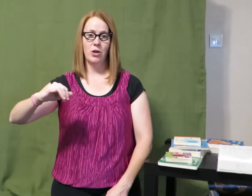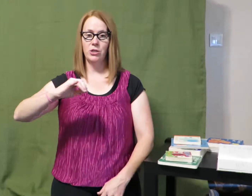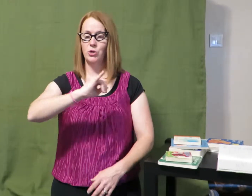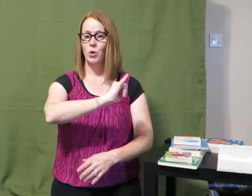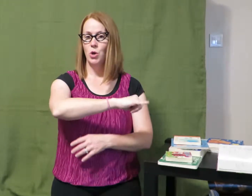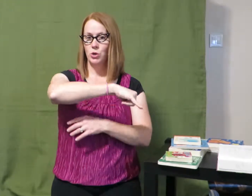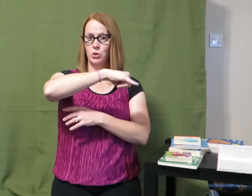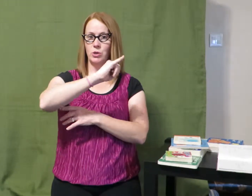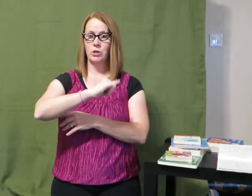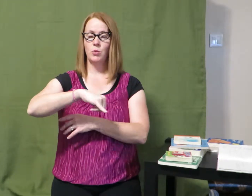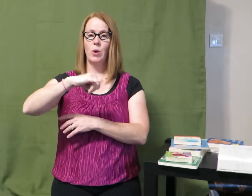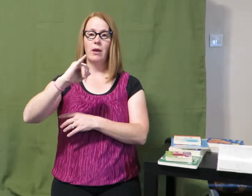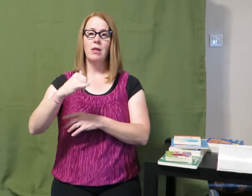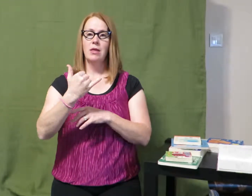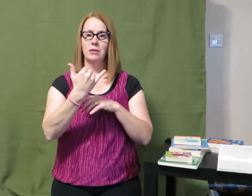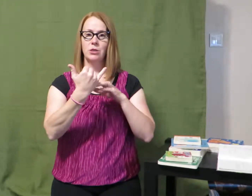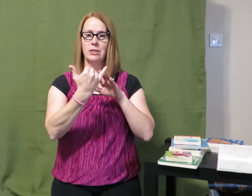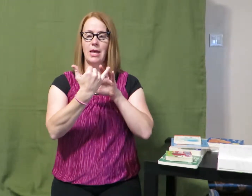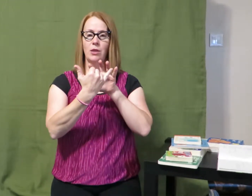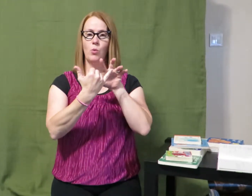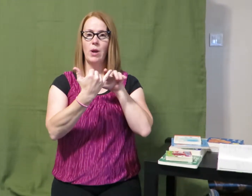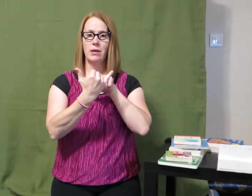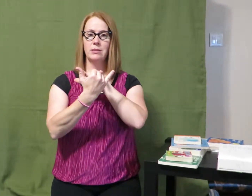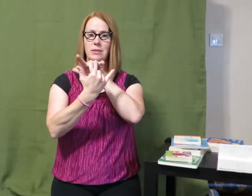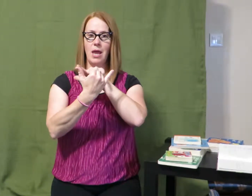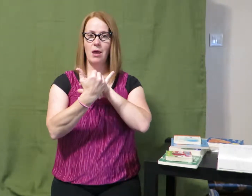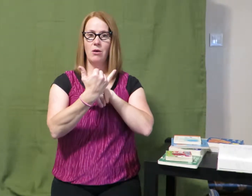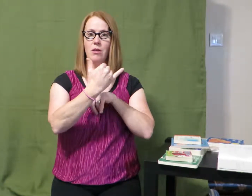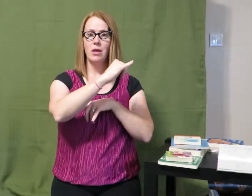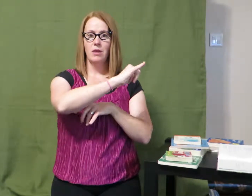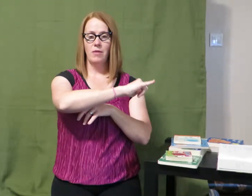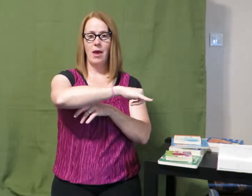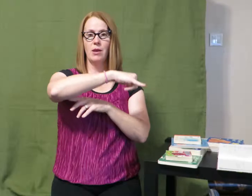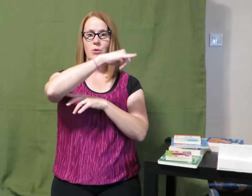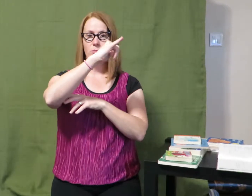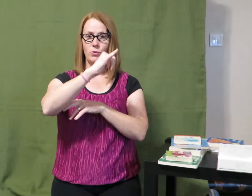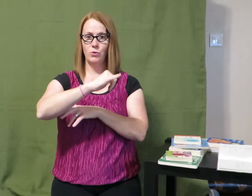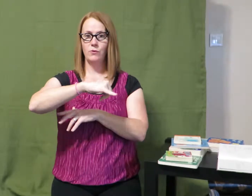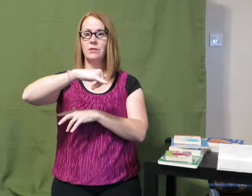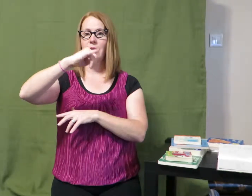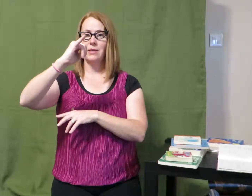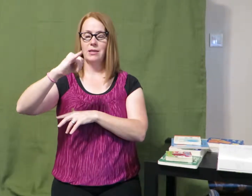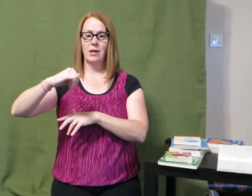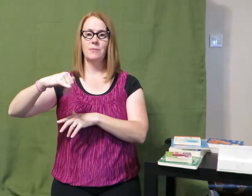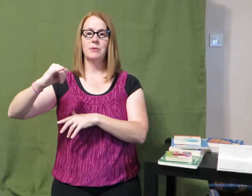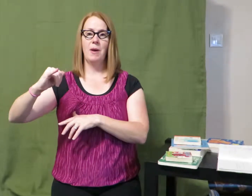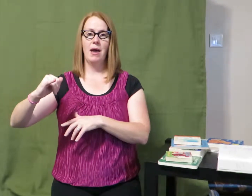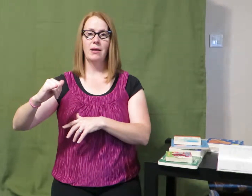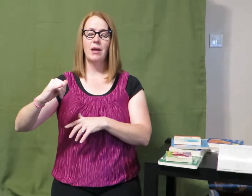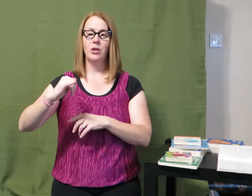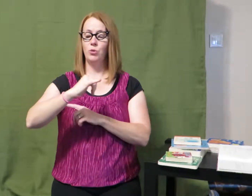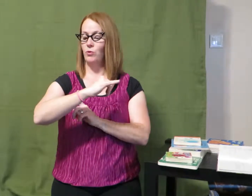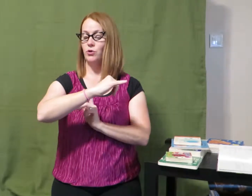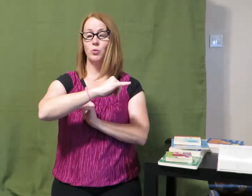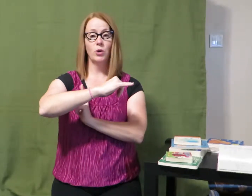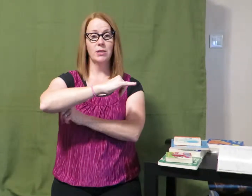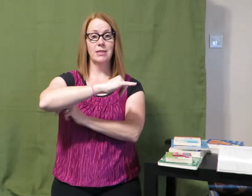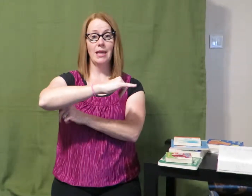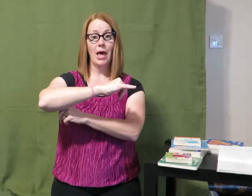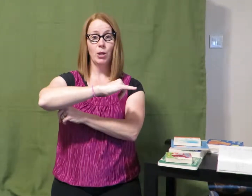across you. So this is whale. This looks like the whale's tail that moves as it comes back, and you move towards the